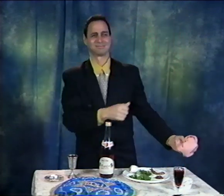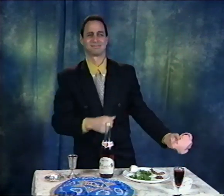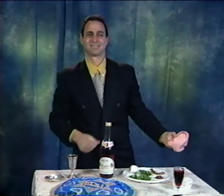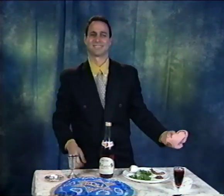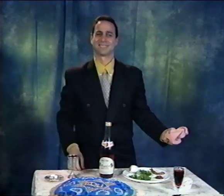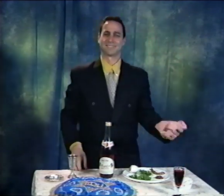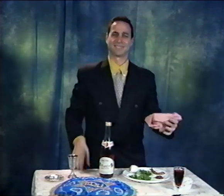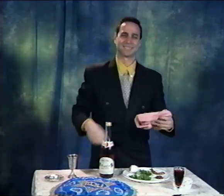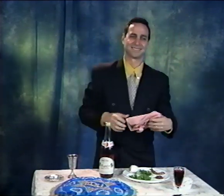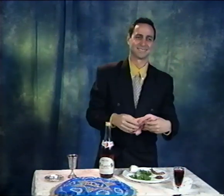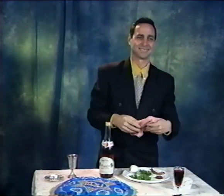Great.